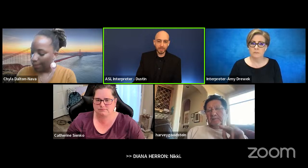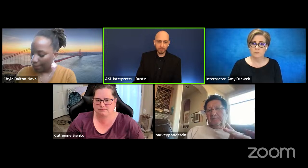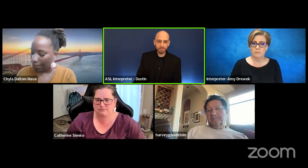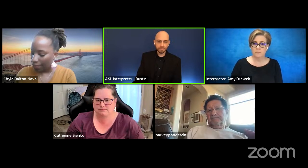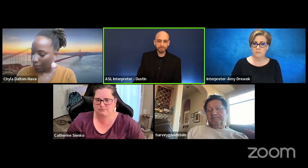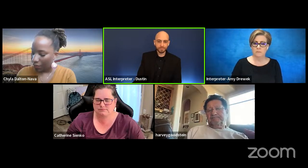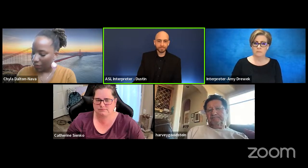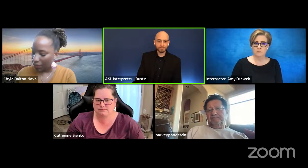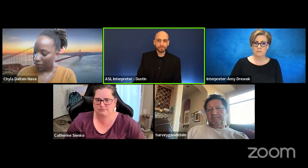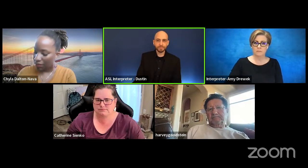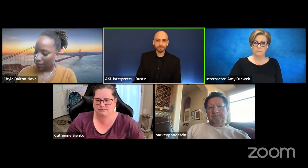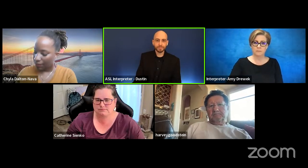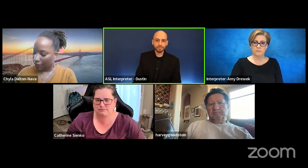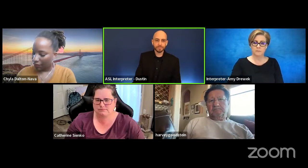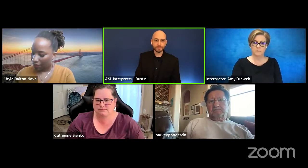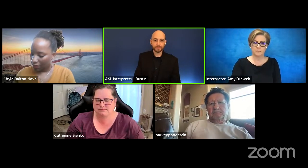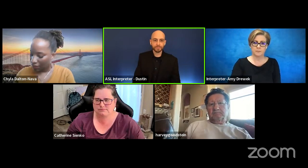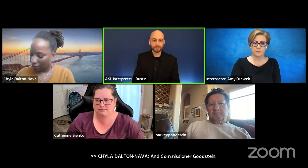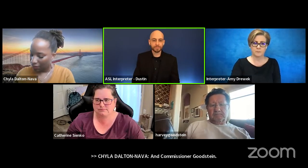Nikki.